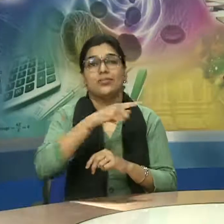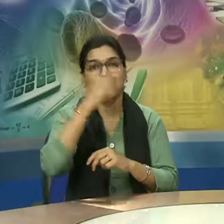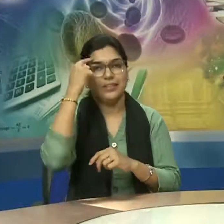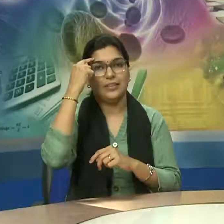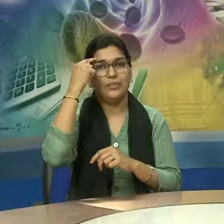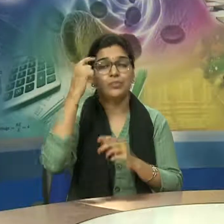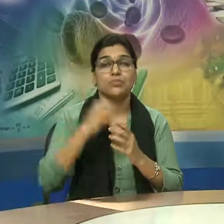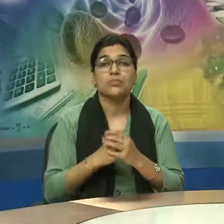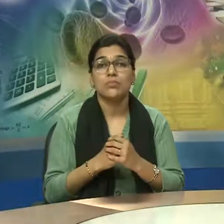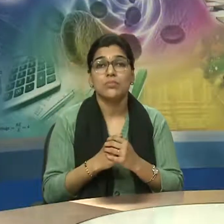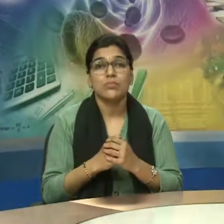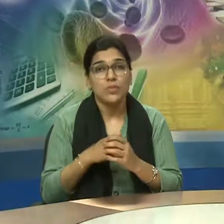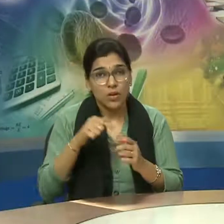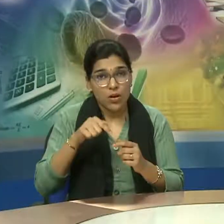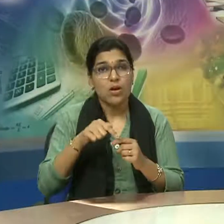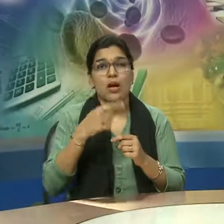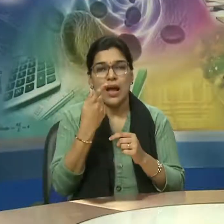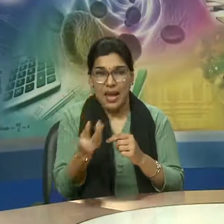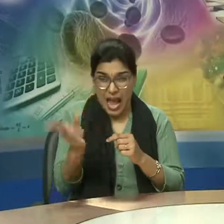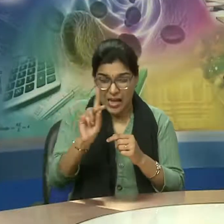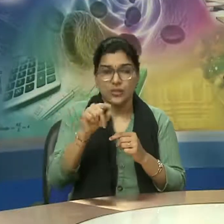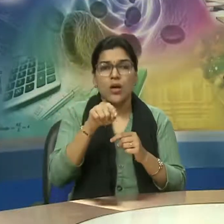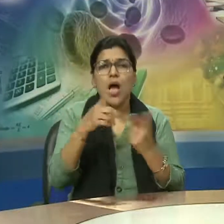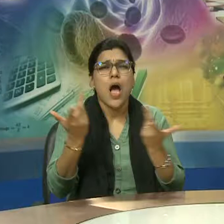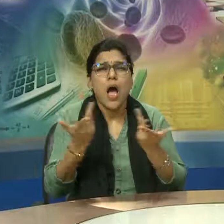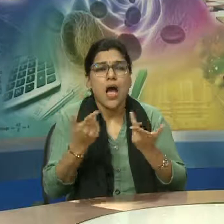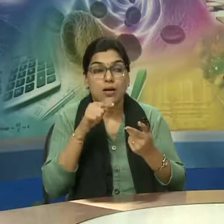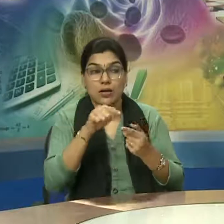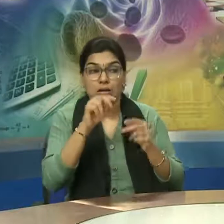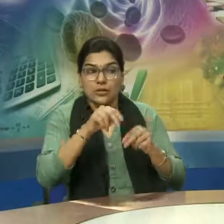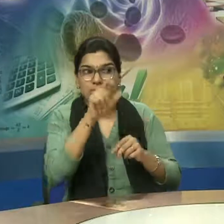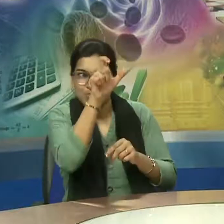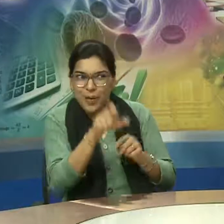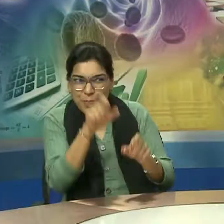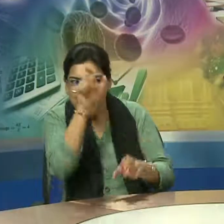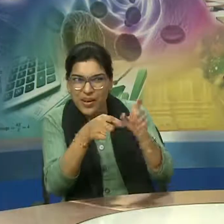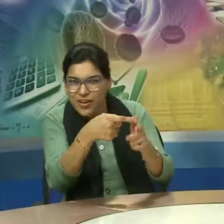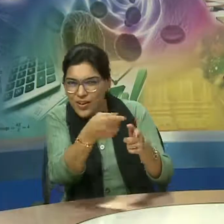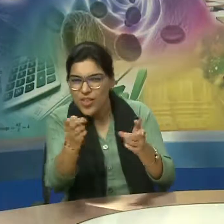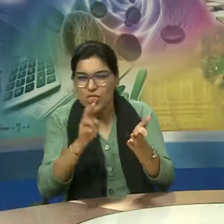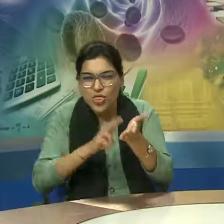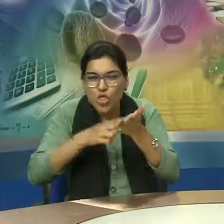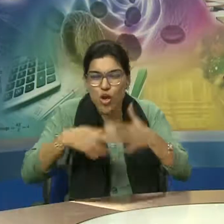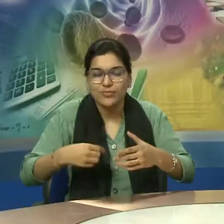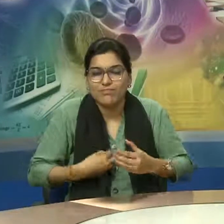childlike. He also wishes that he could once again be